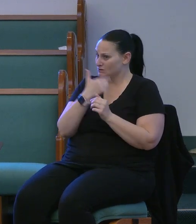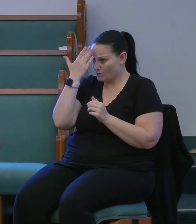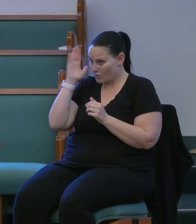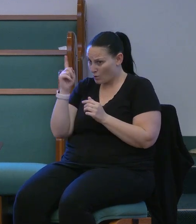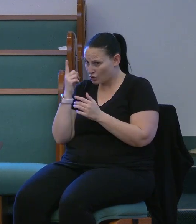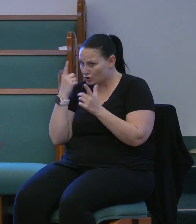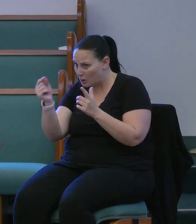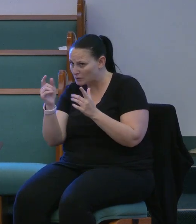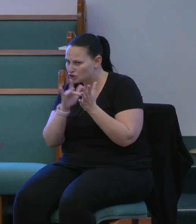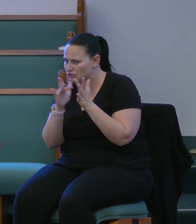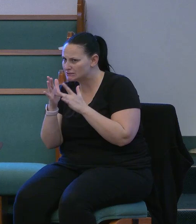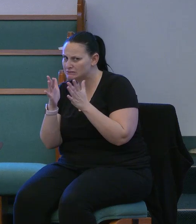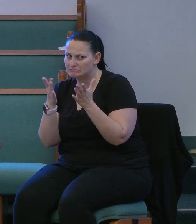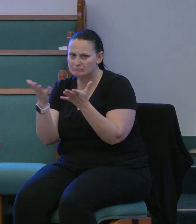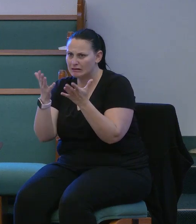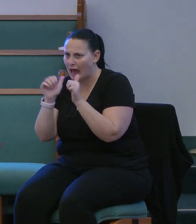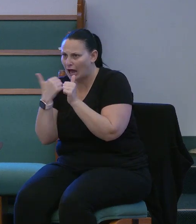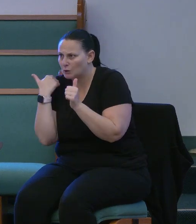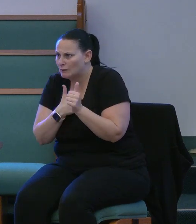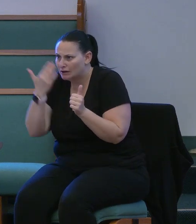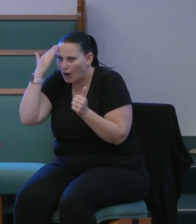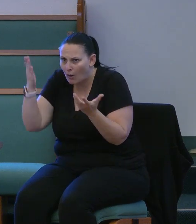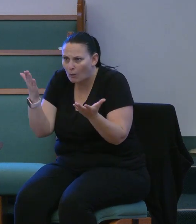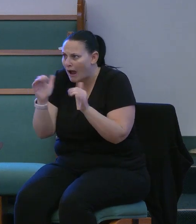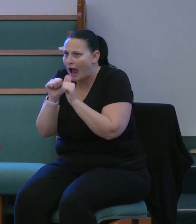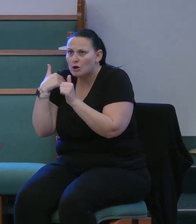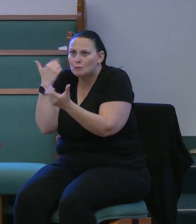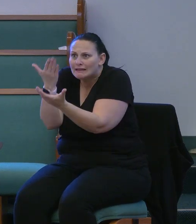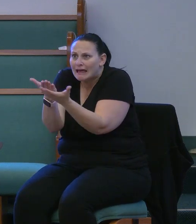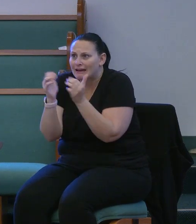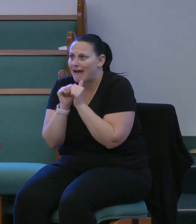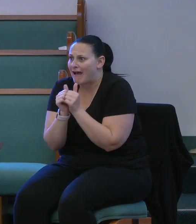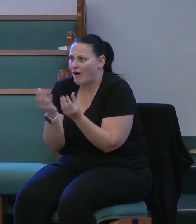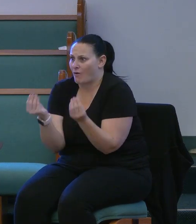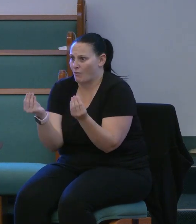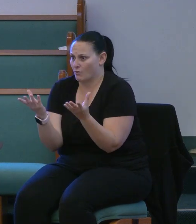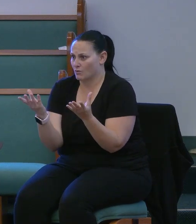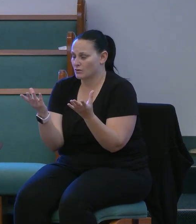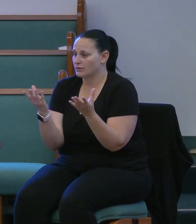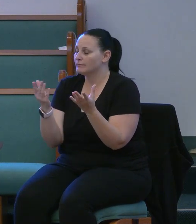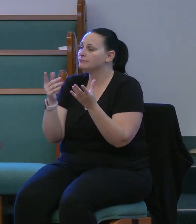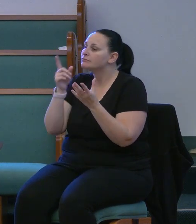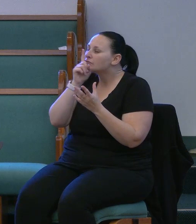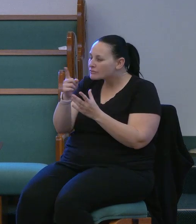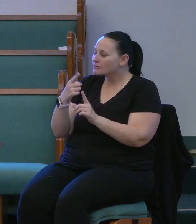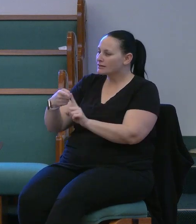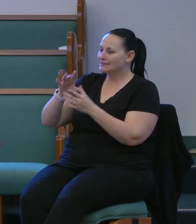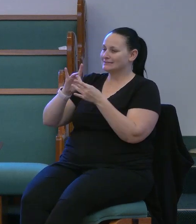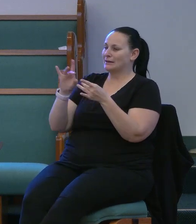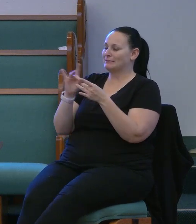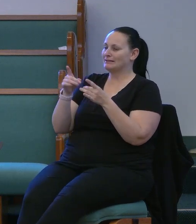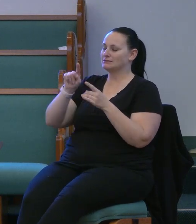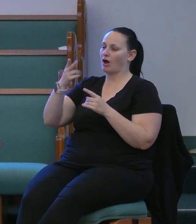you're going, Jesus. How can we know? How can we get there? It's really a statement